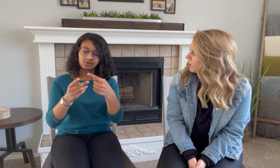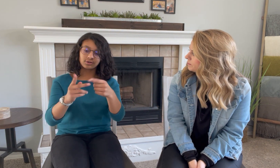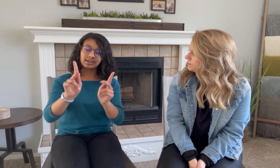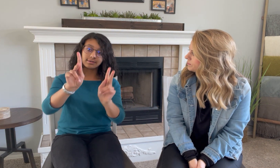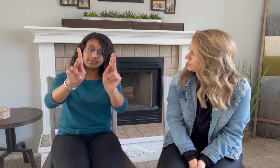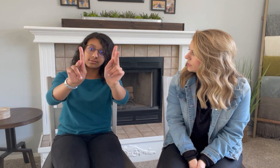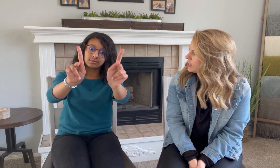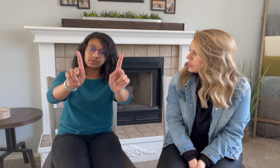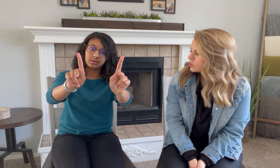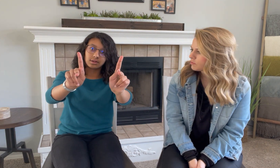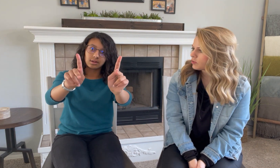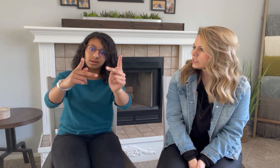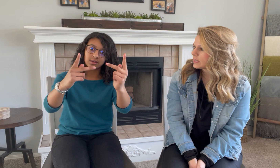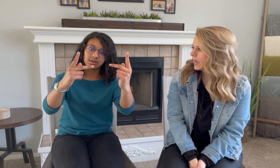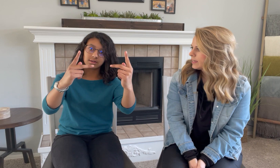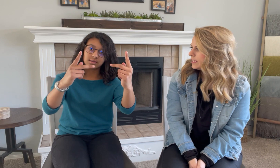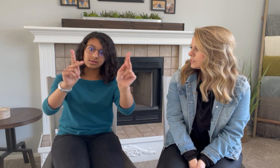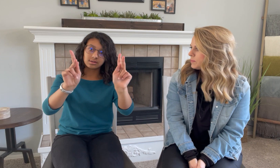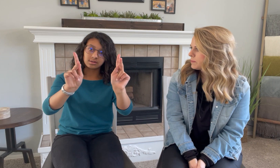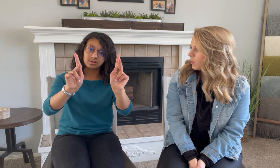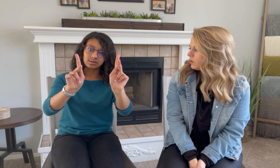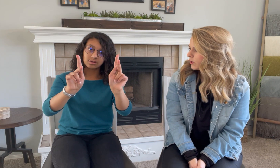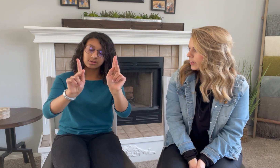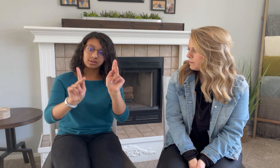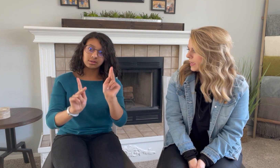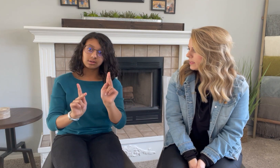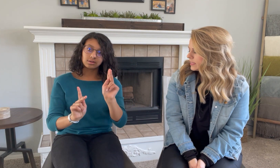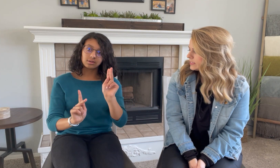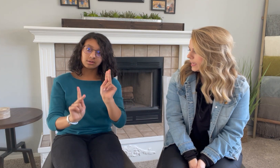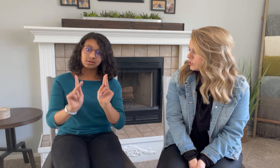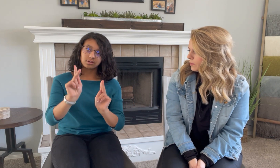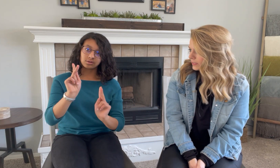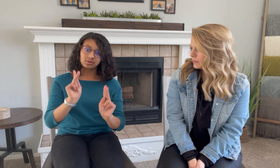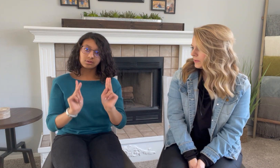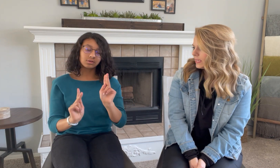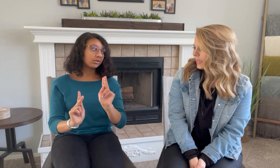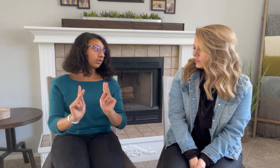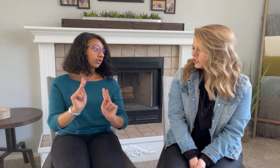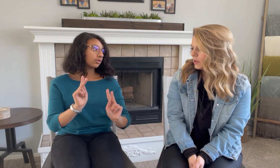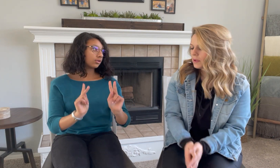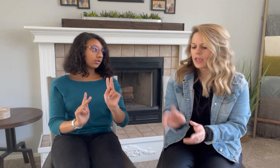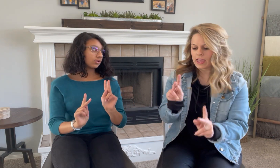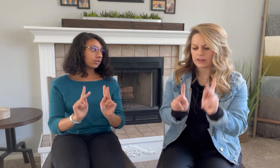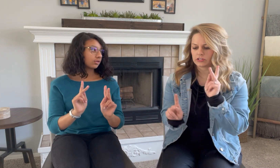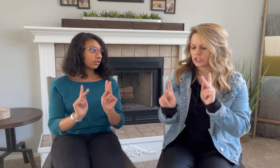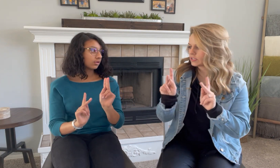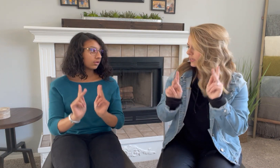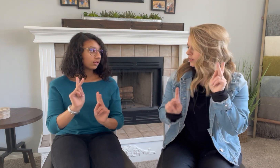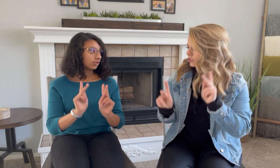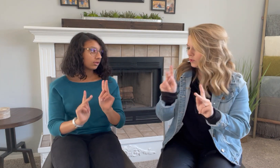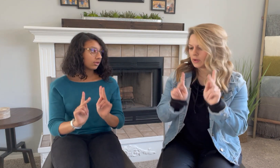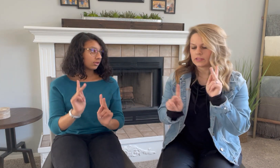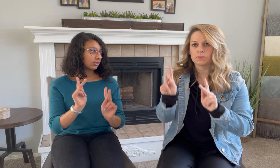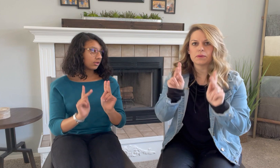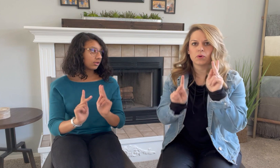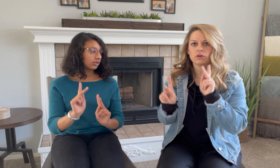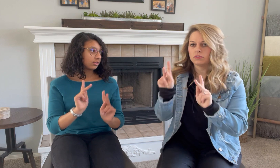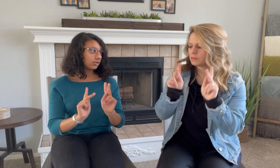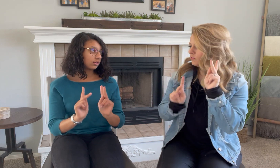people. So the first sign is people. You're gonna make this hand shape, it's a P hand shape, and you're just gonna do the people, moving